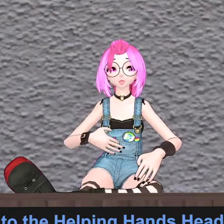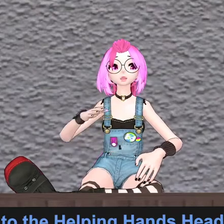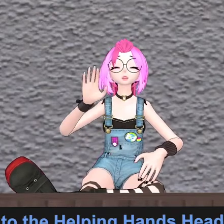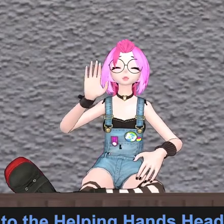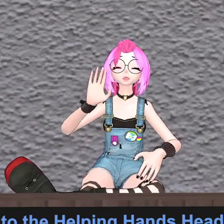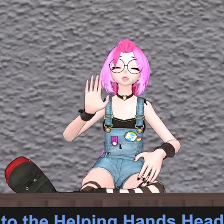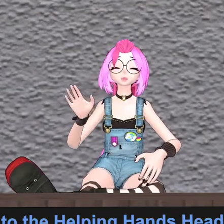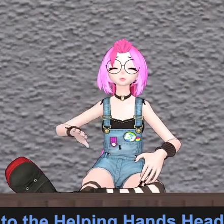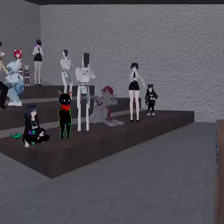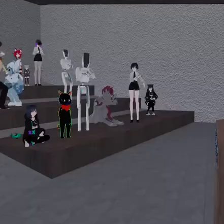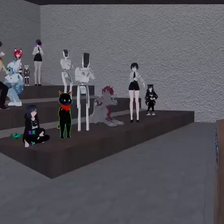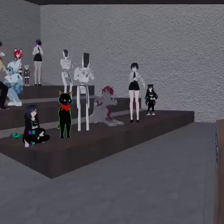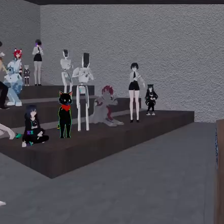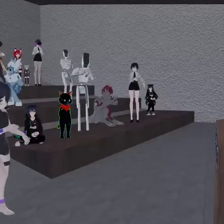Oh, hi.